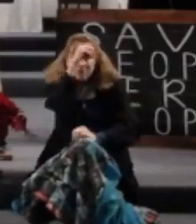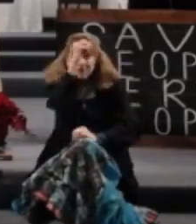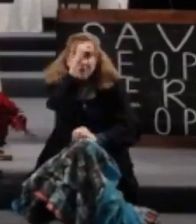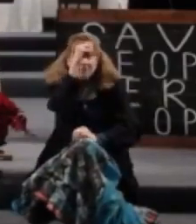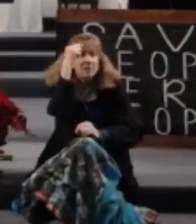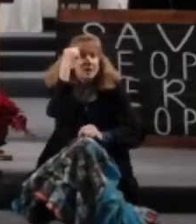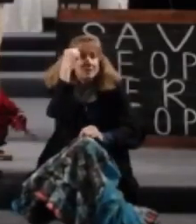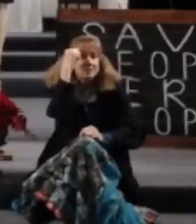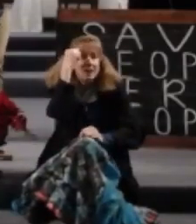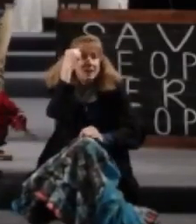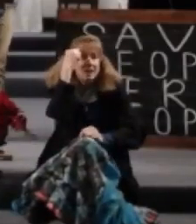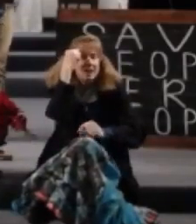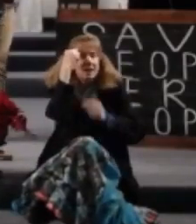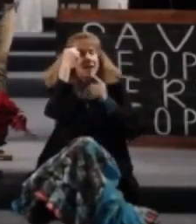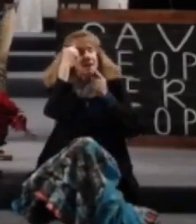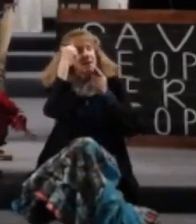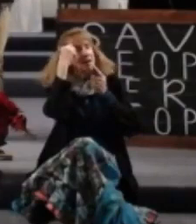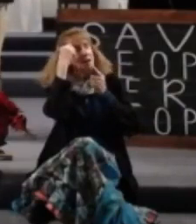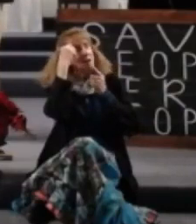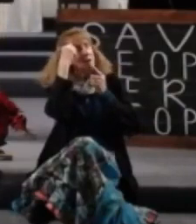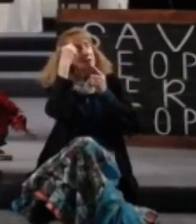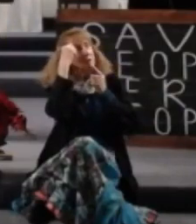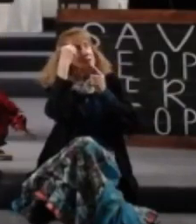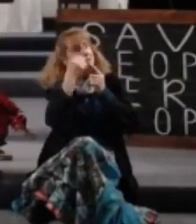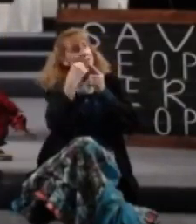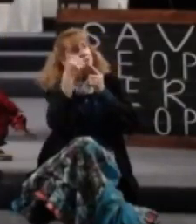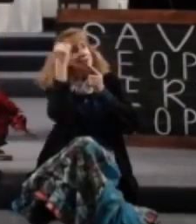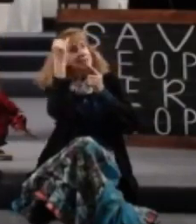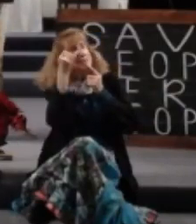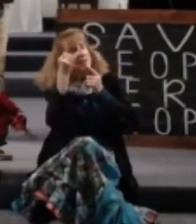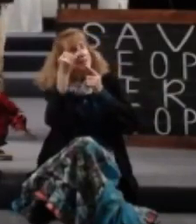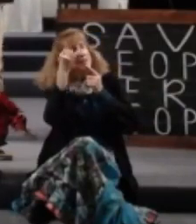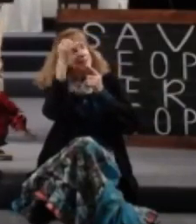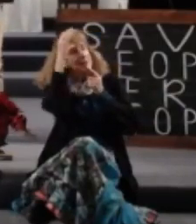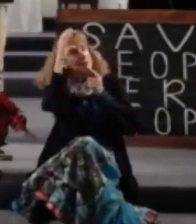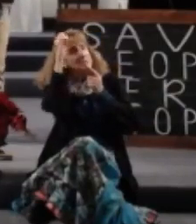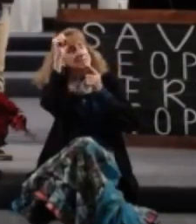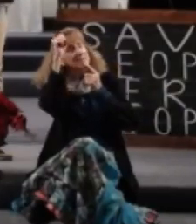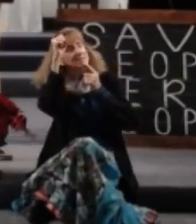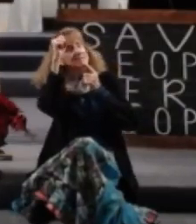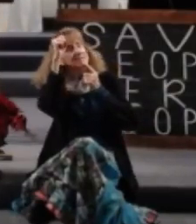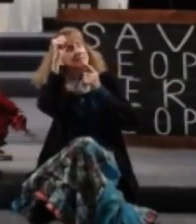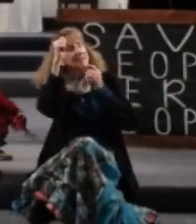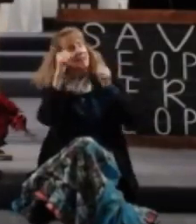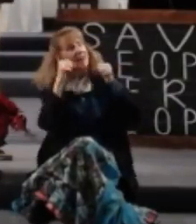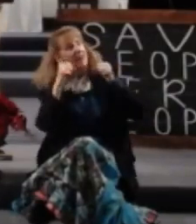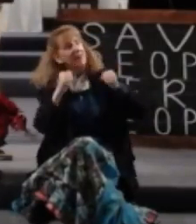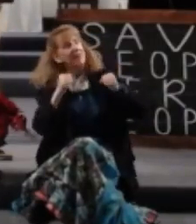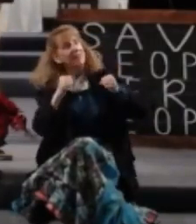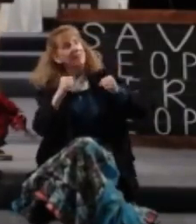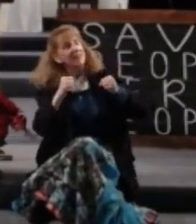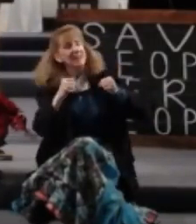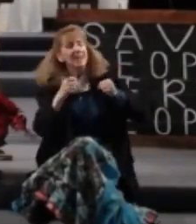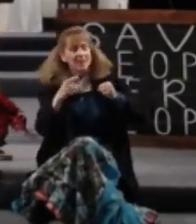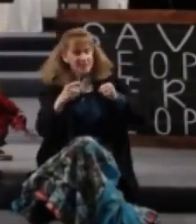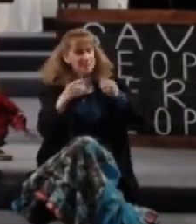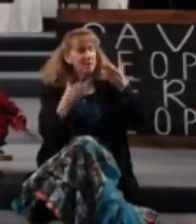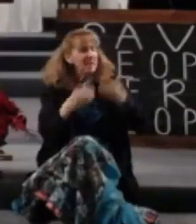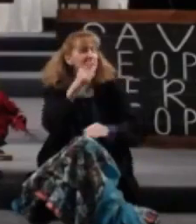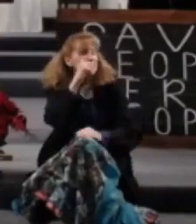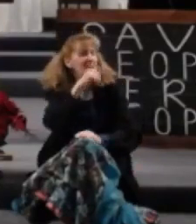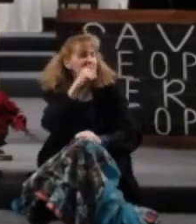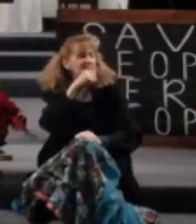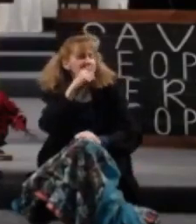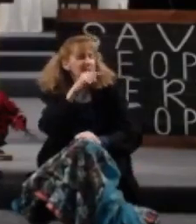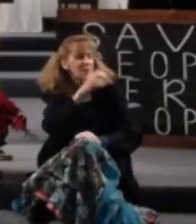believe it's reasonable. Sometimes they even substitute their opinion for scripture because